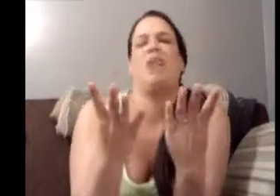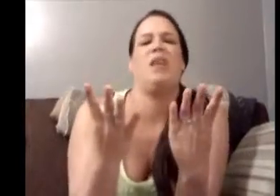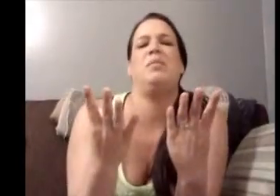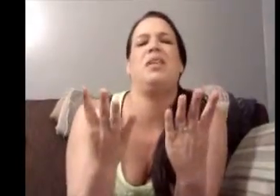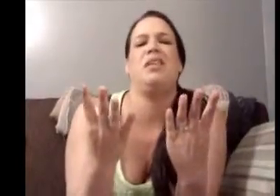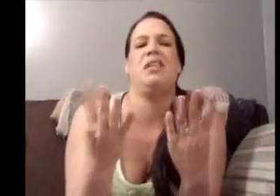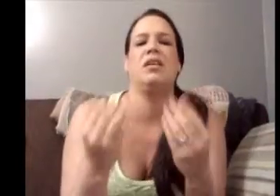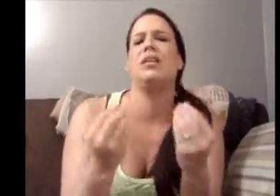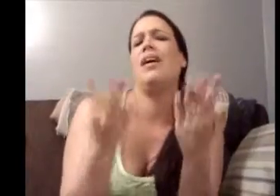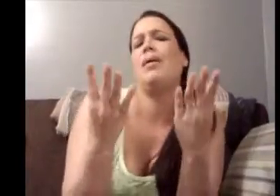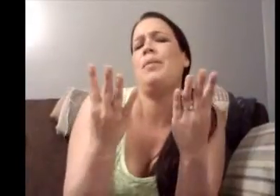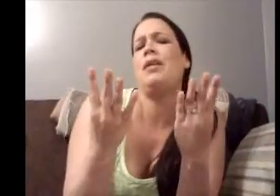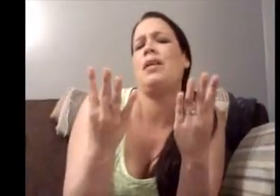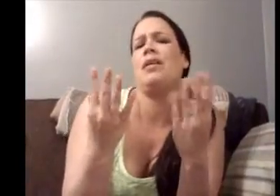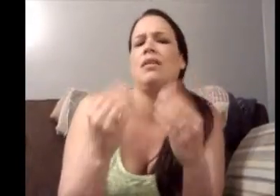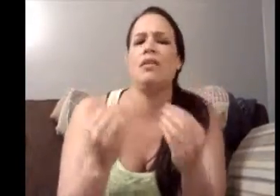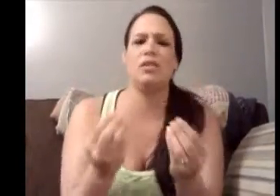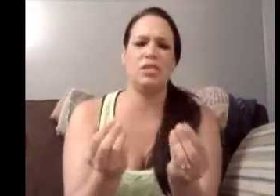How many? How many? Just